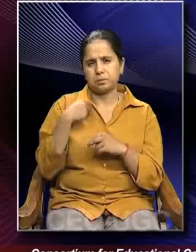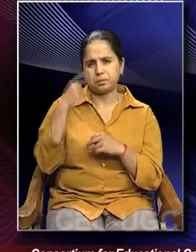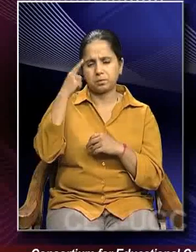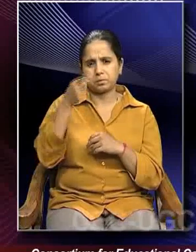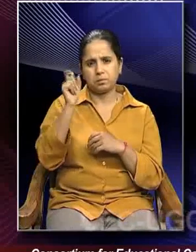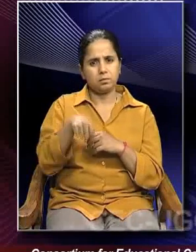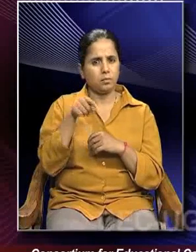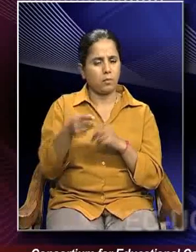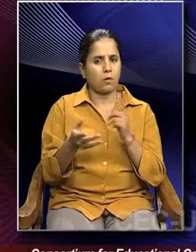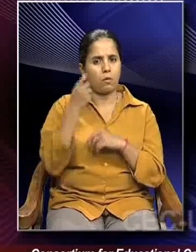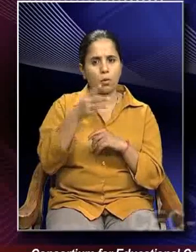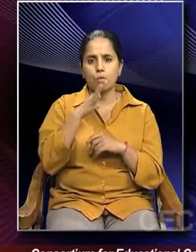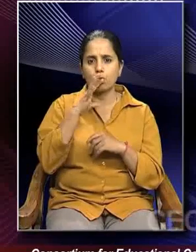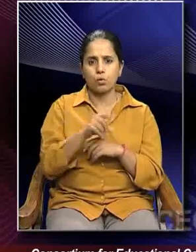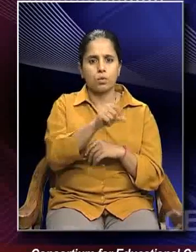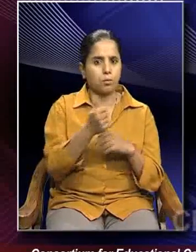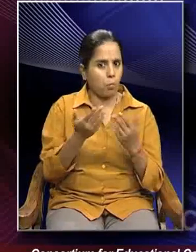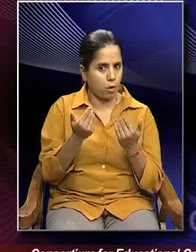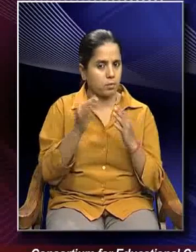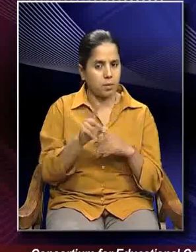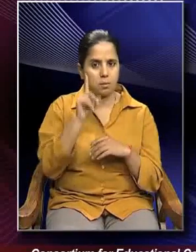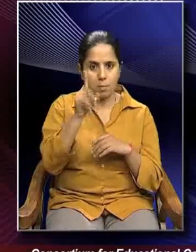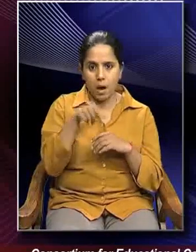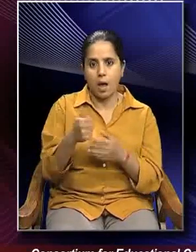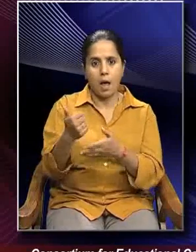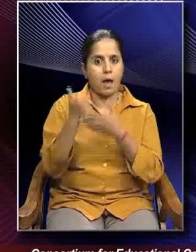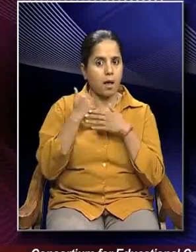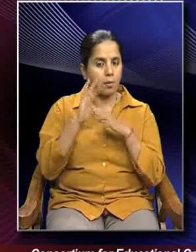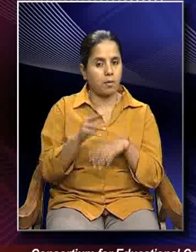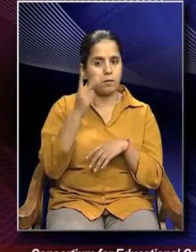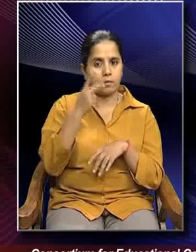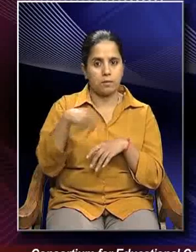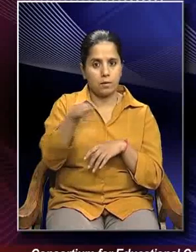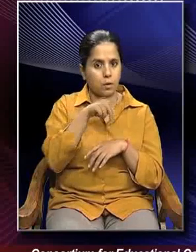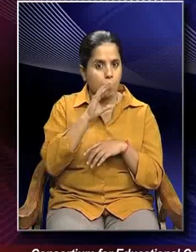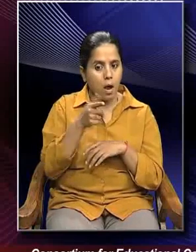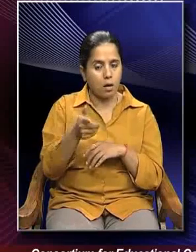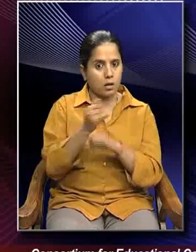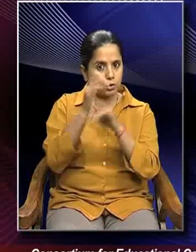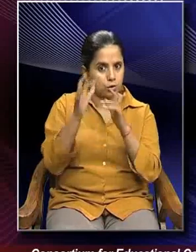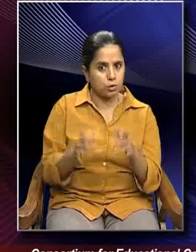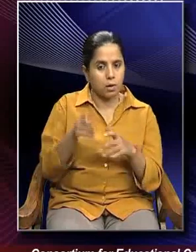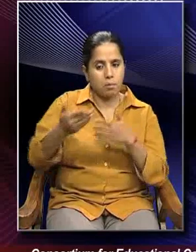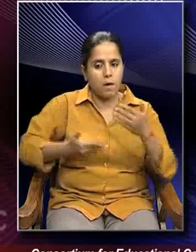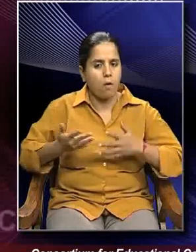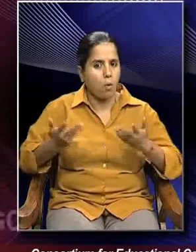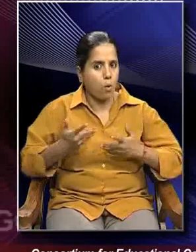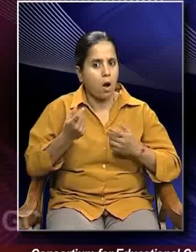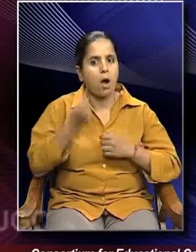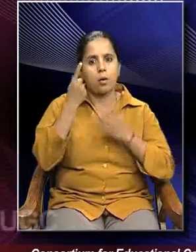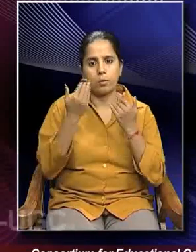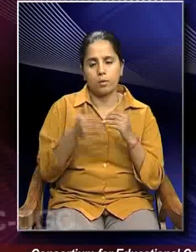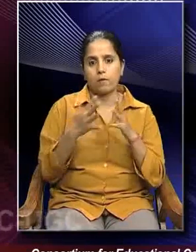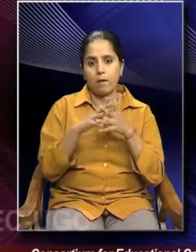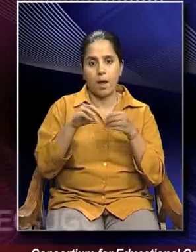necessarily be found in reality, but helps us to understand the institution or behavior. So